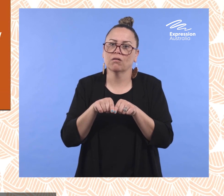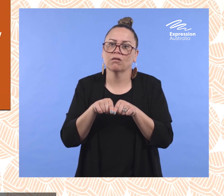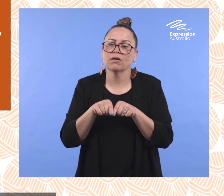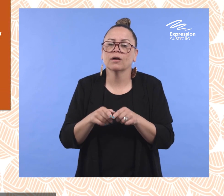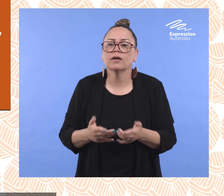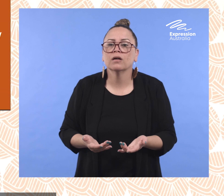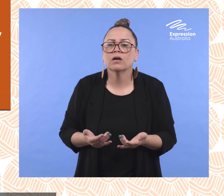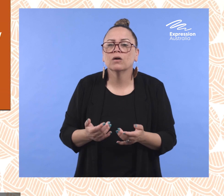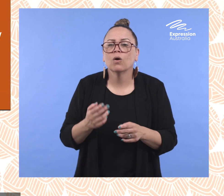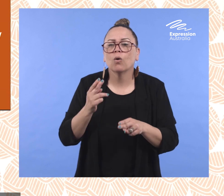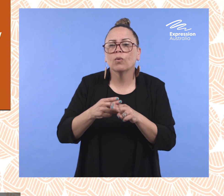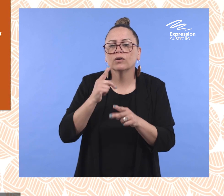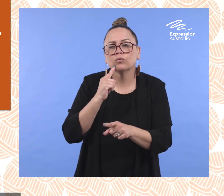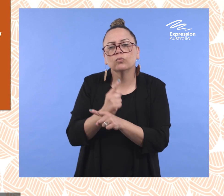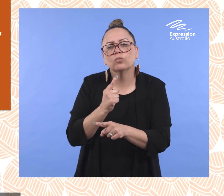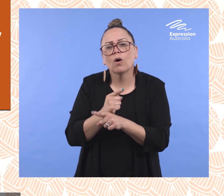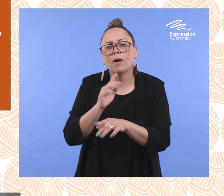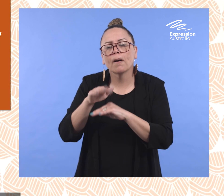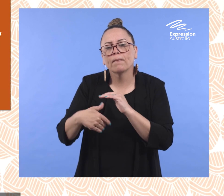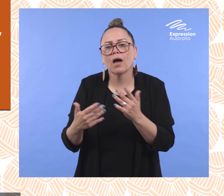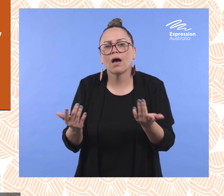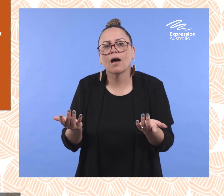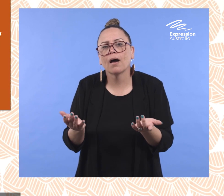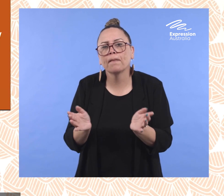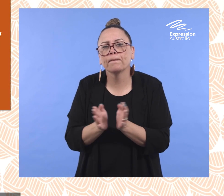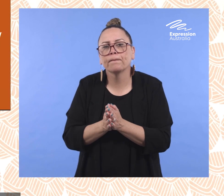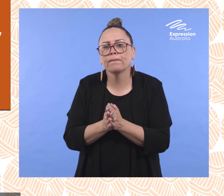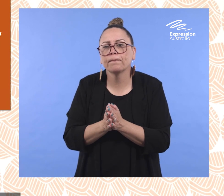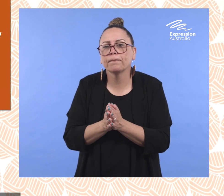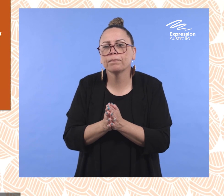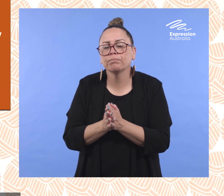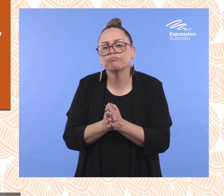Just a comment about